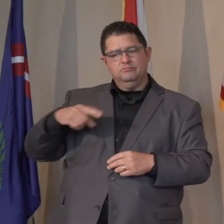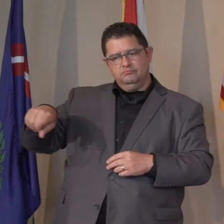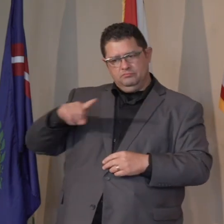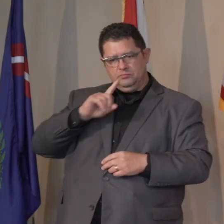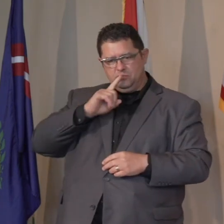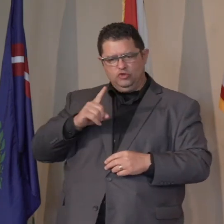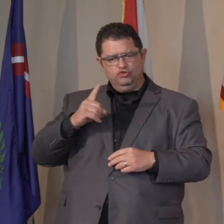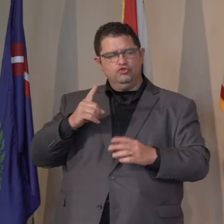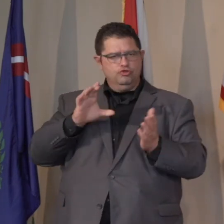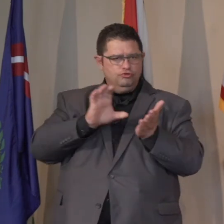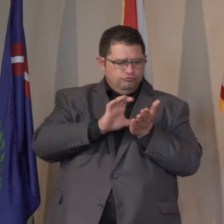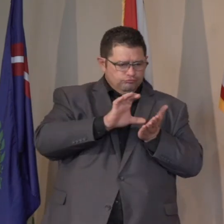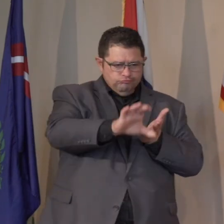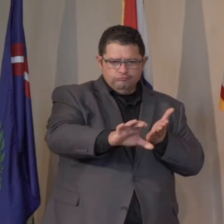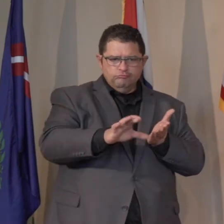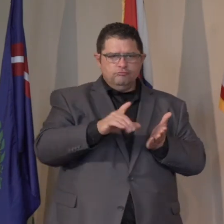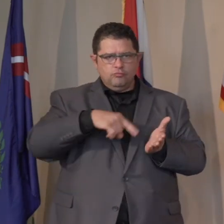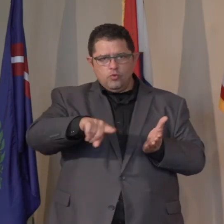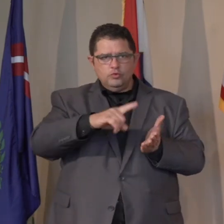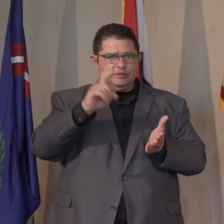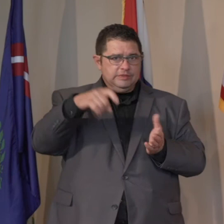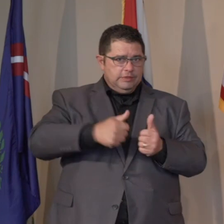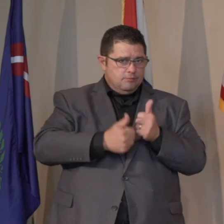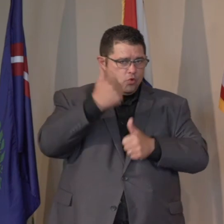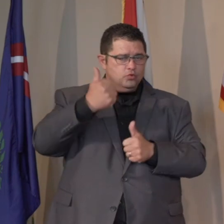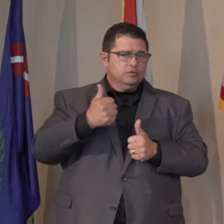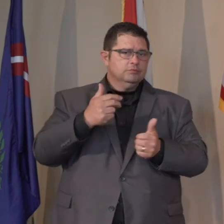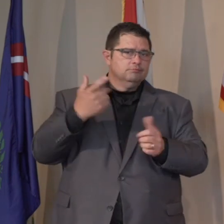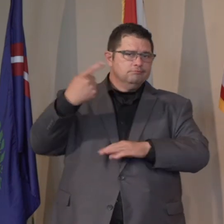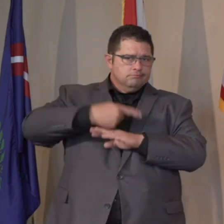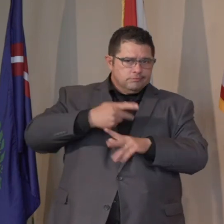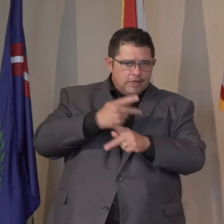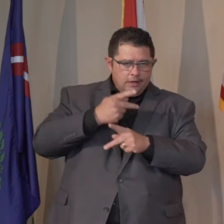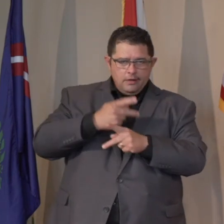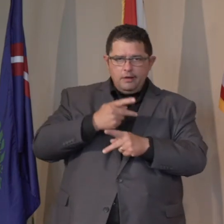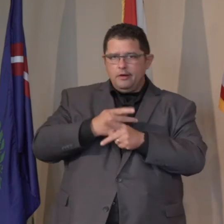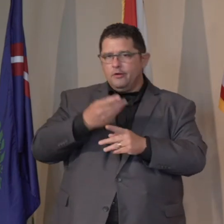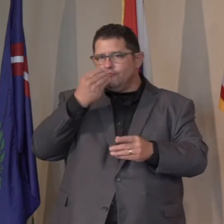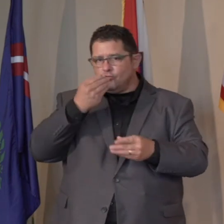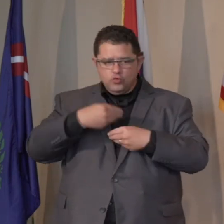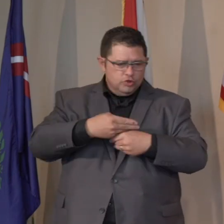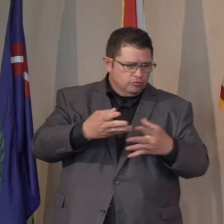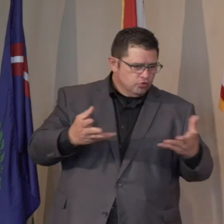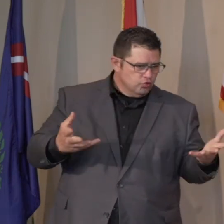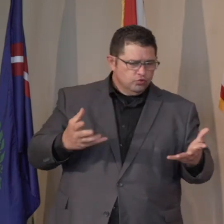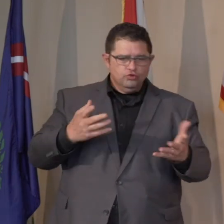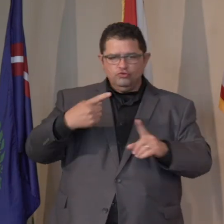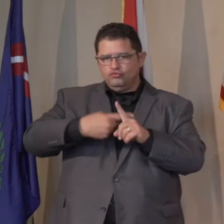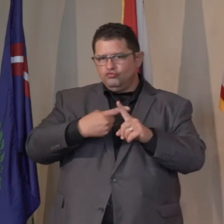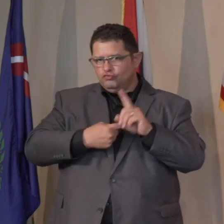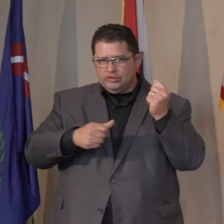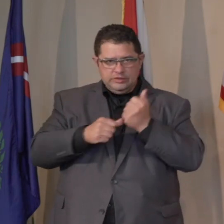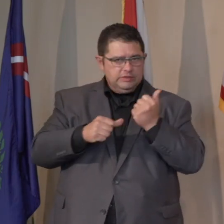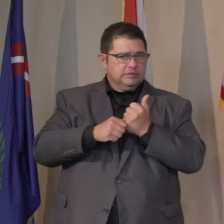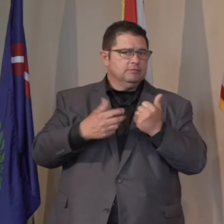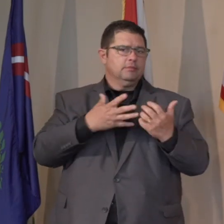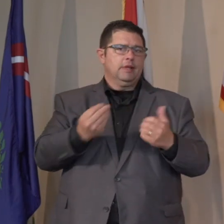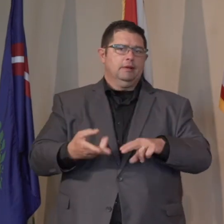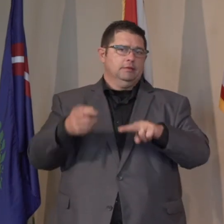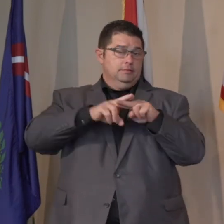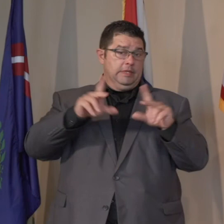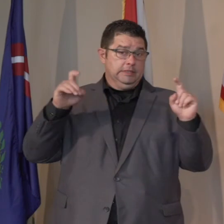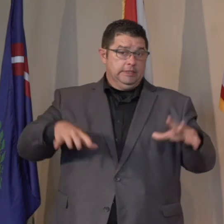this includes daycare, utility assistance, rent assistance, food distribution, and of course, expanded